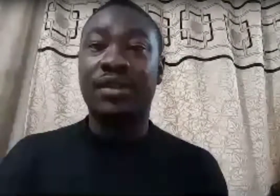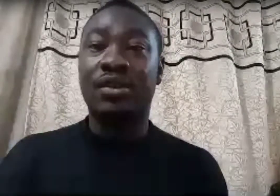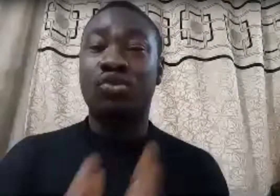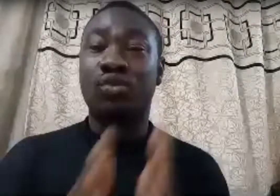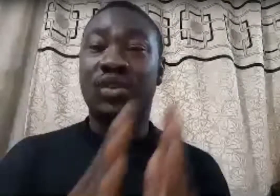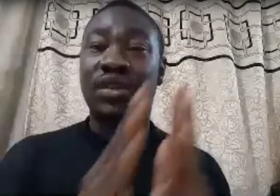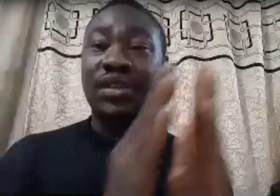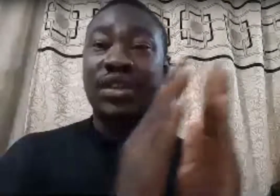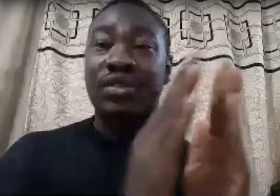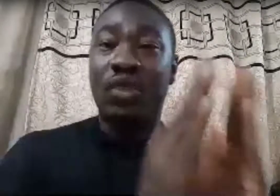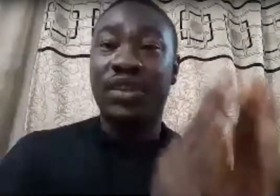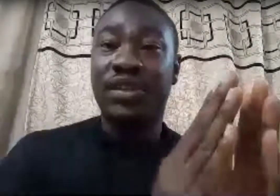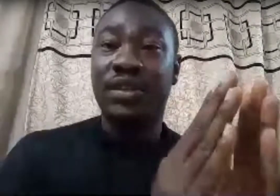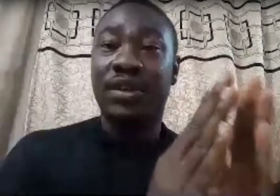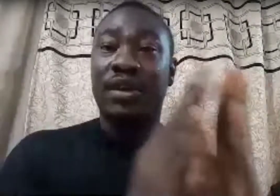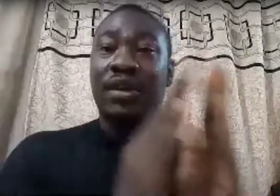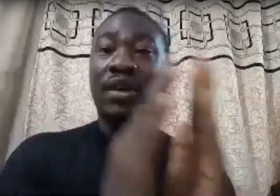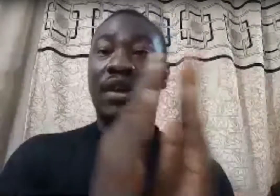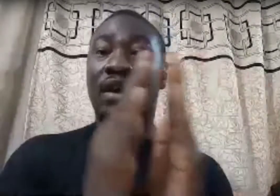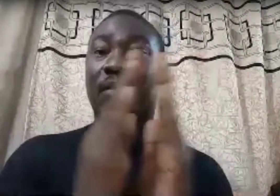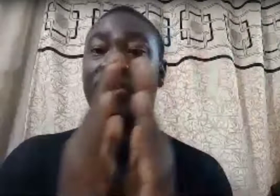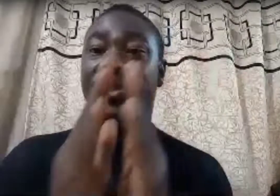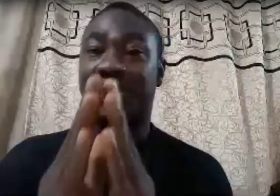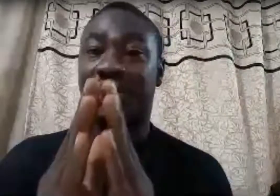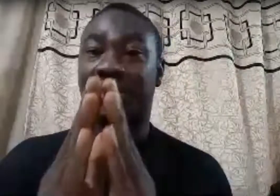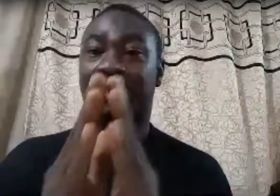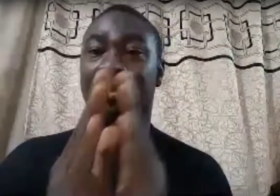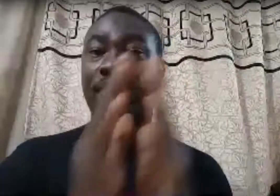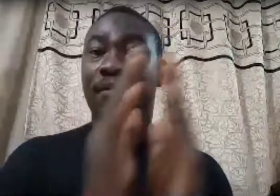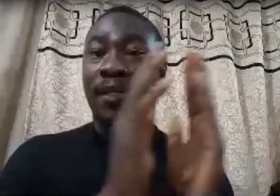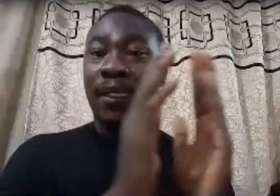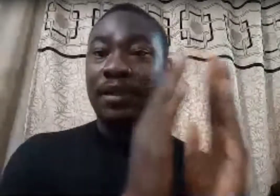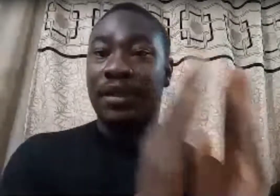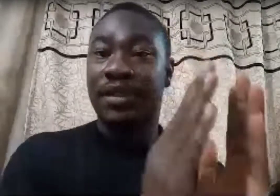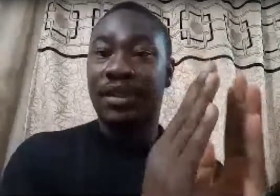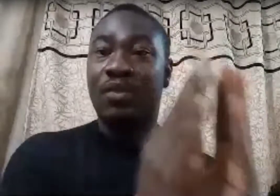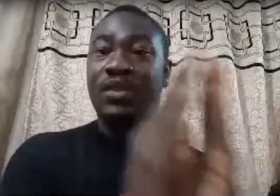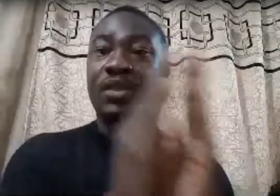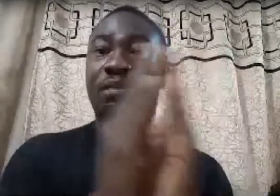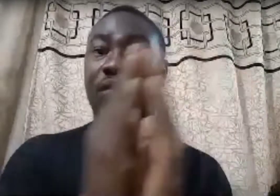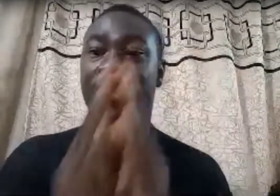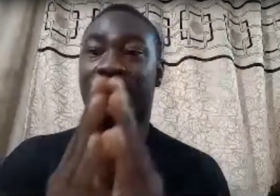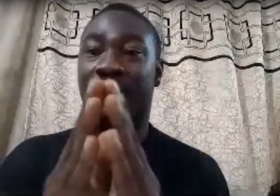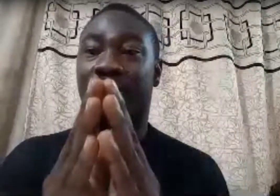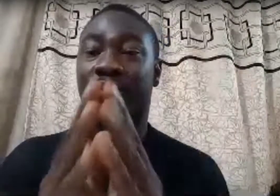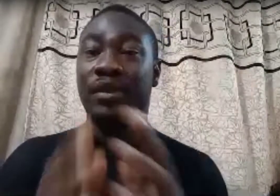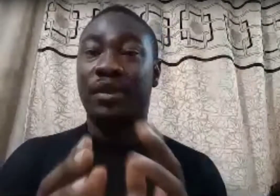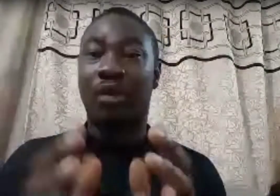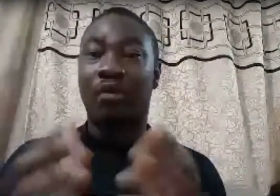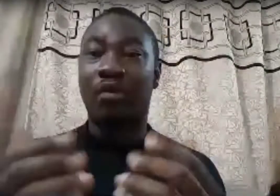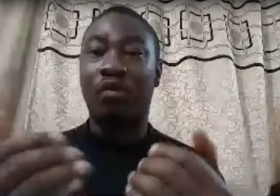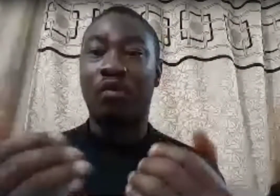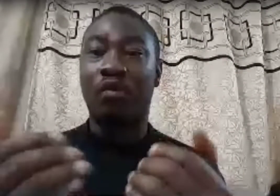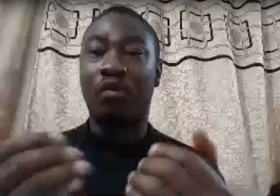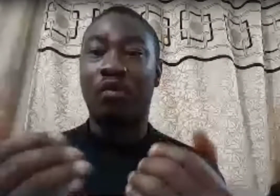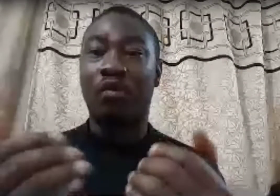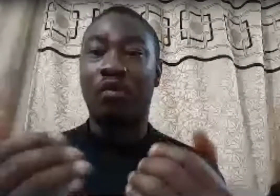their positioning. Distinguish their positioning. Now, how I do mine. 22.